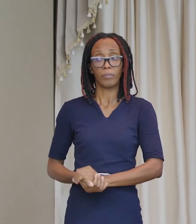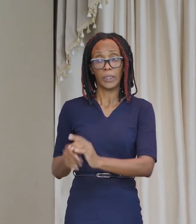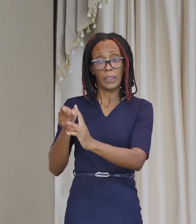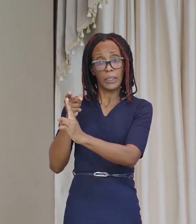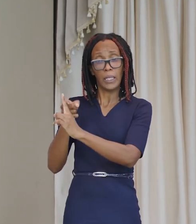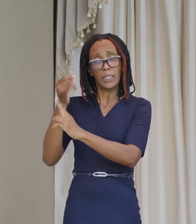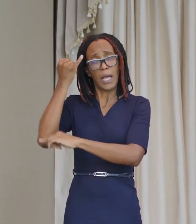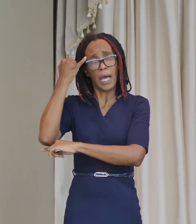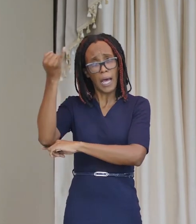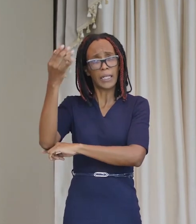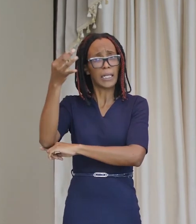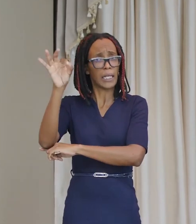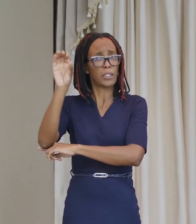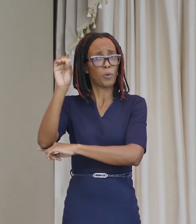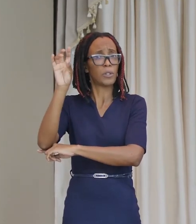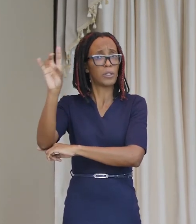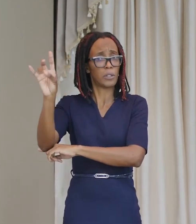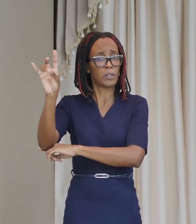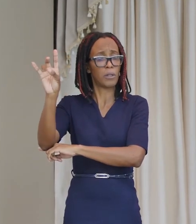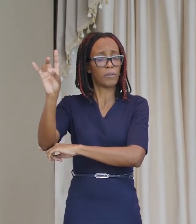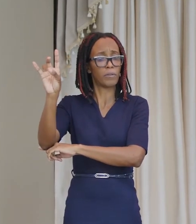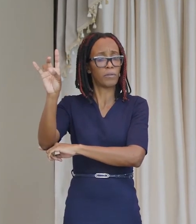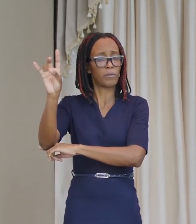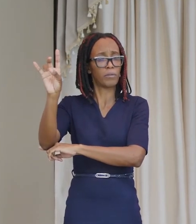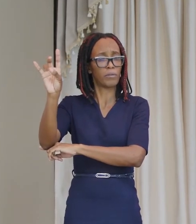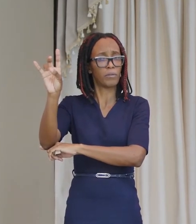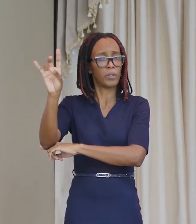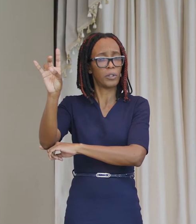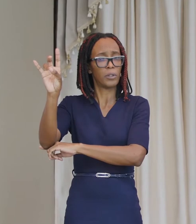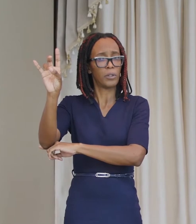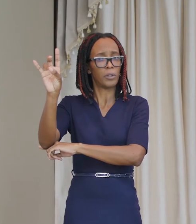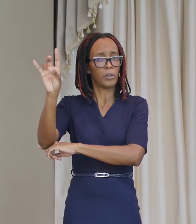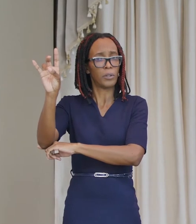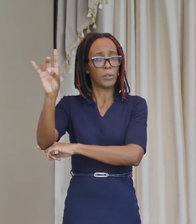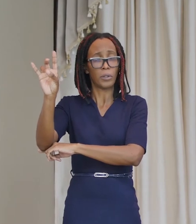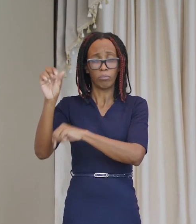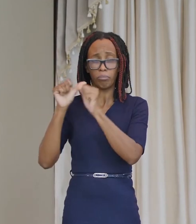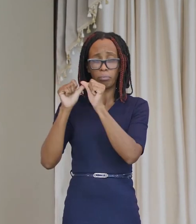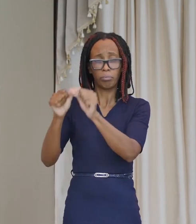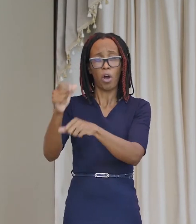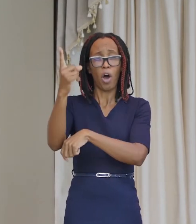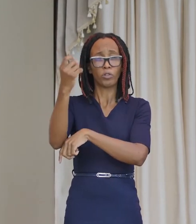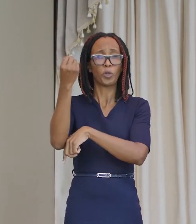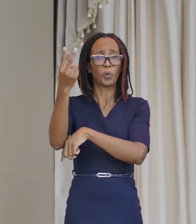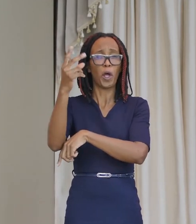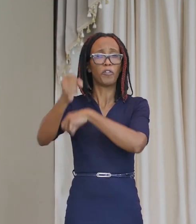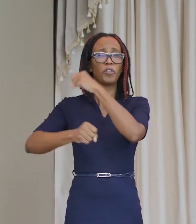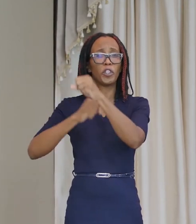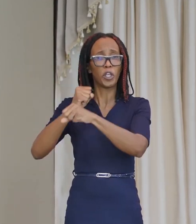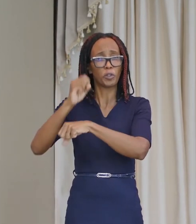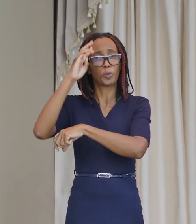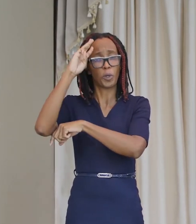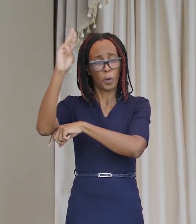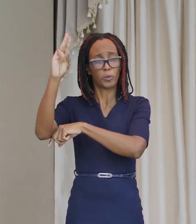of thought and action has been a main current throughout the 112 years of existence of